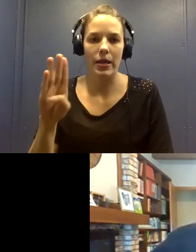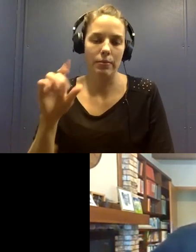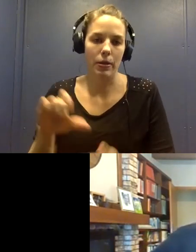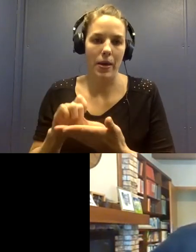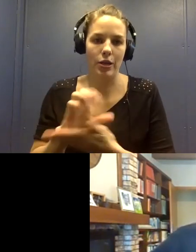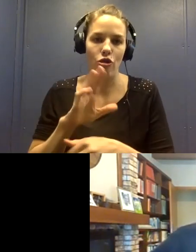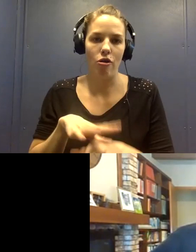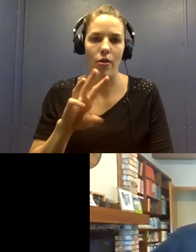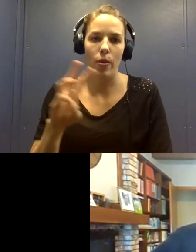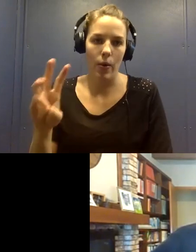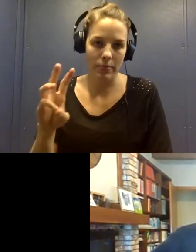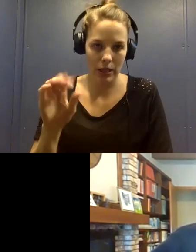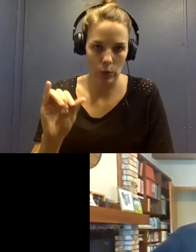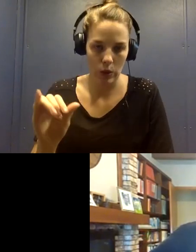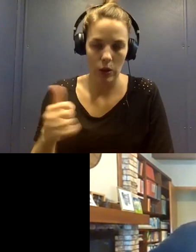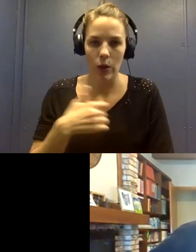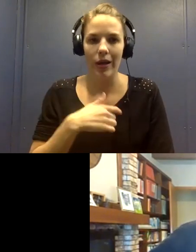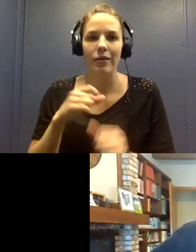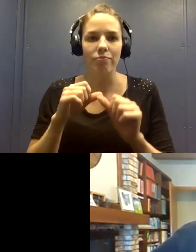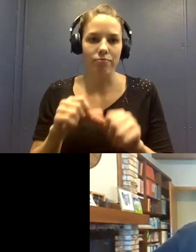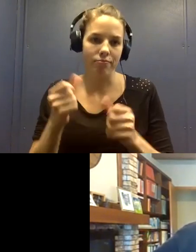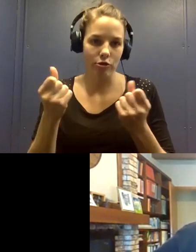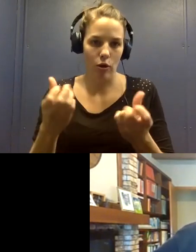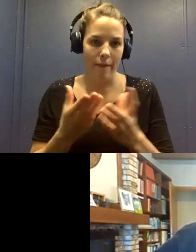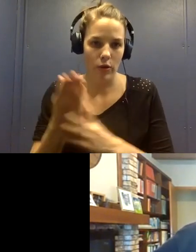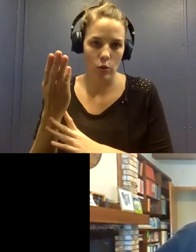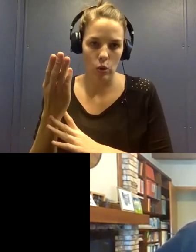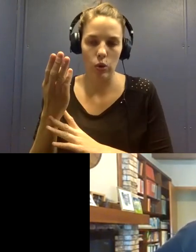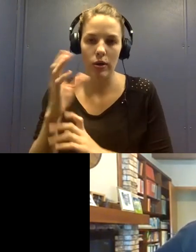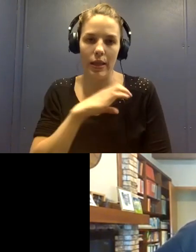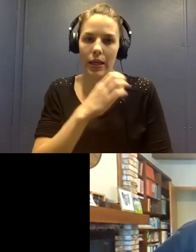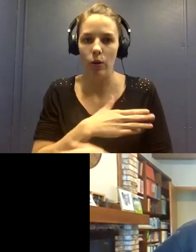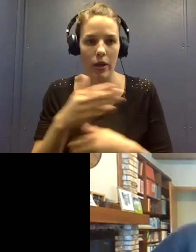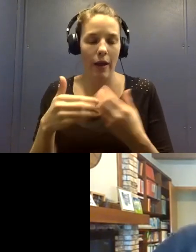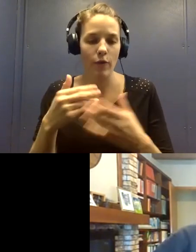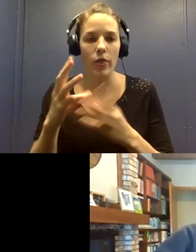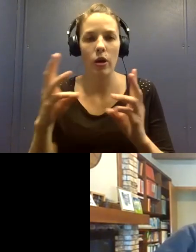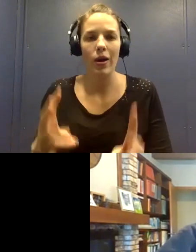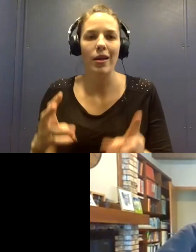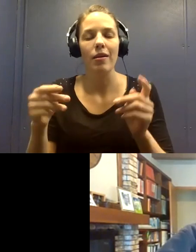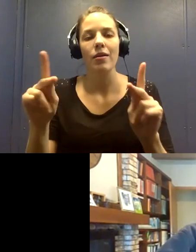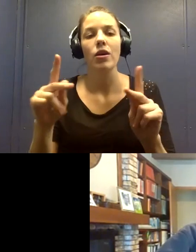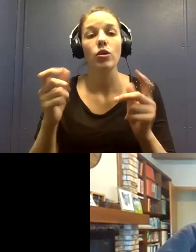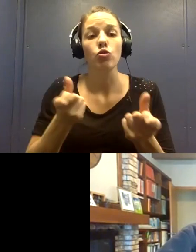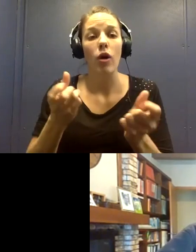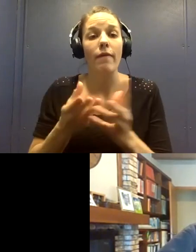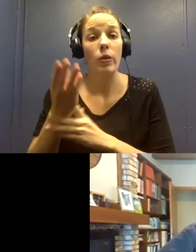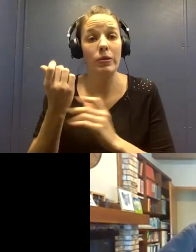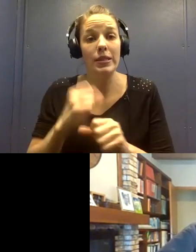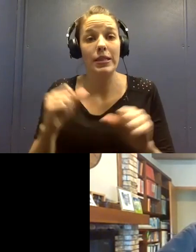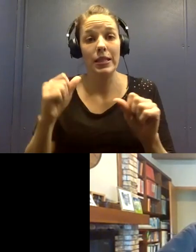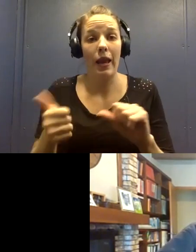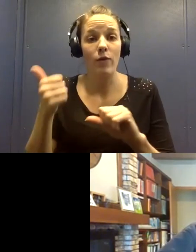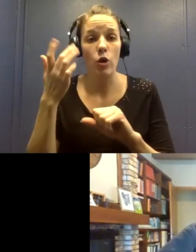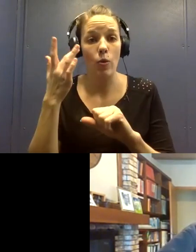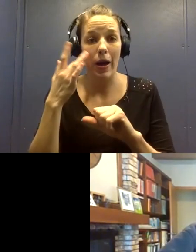website. We will continue the drive-through clinics whenever the weather allows. Drive-through clinics are safer because people